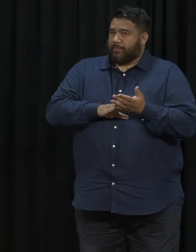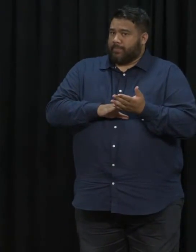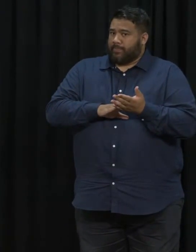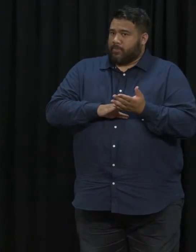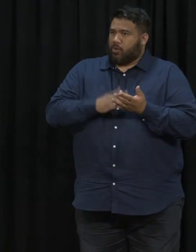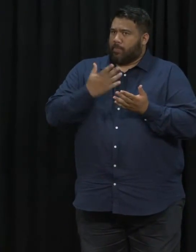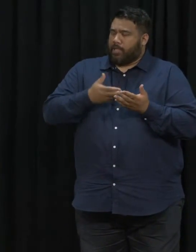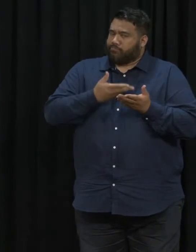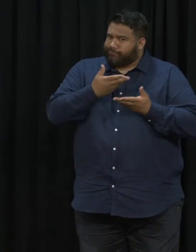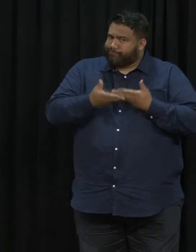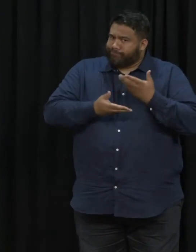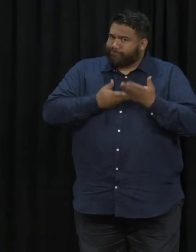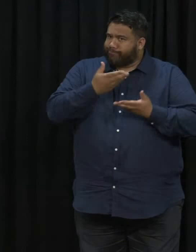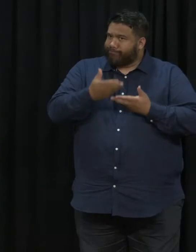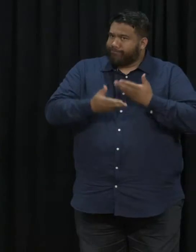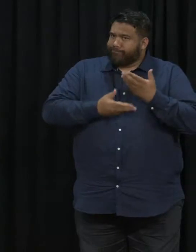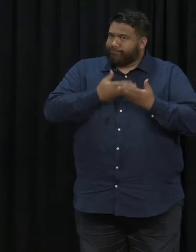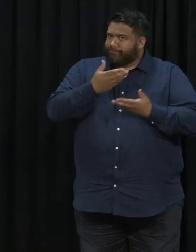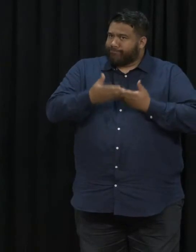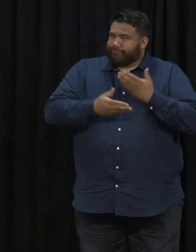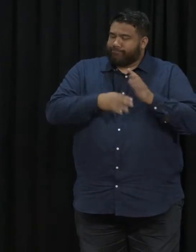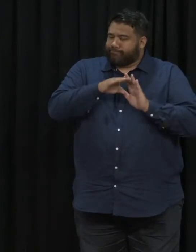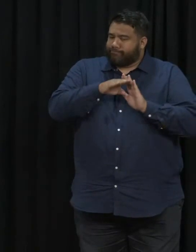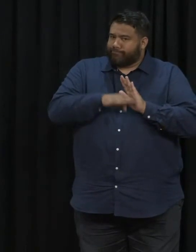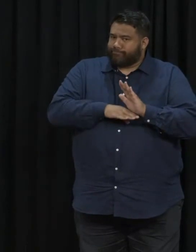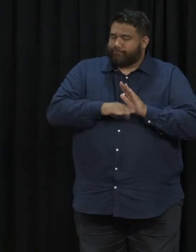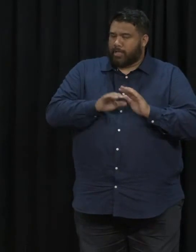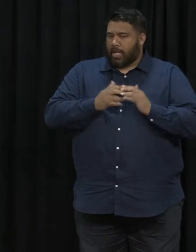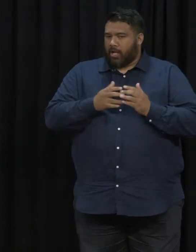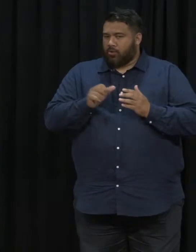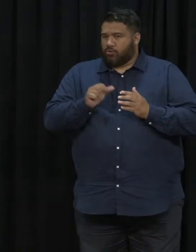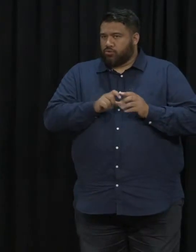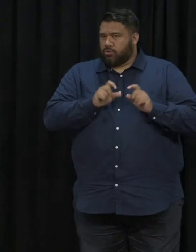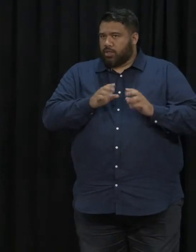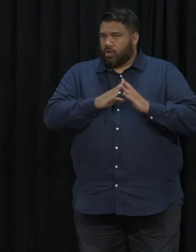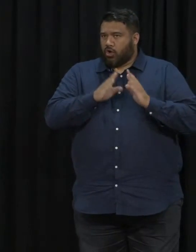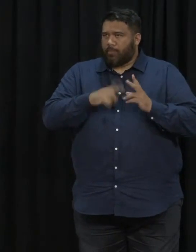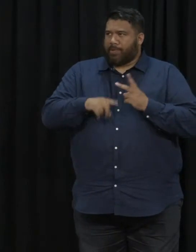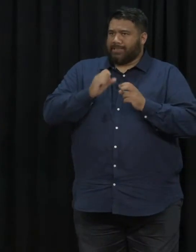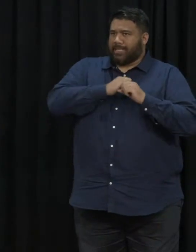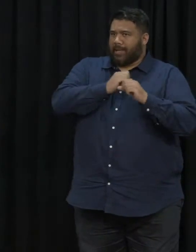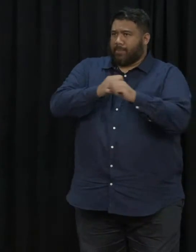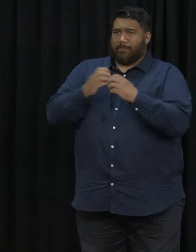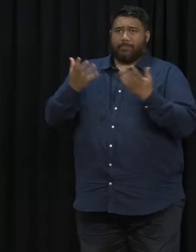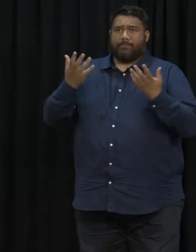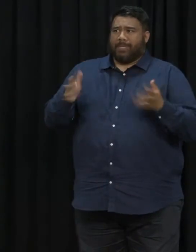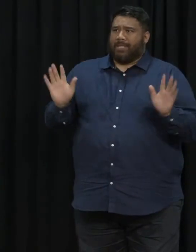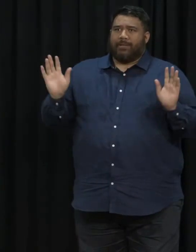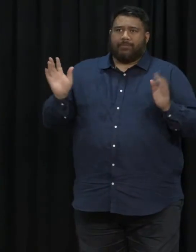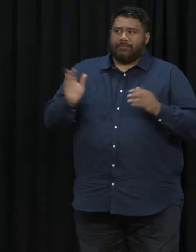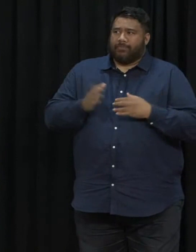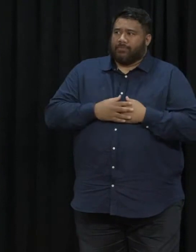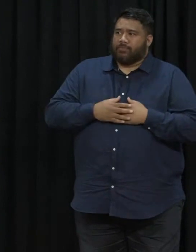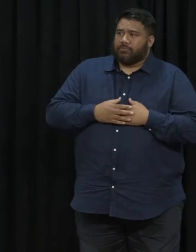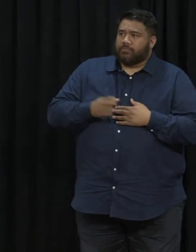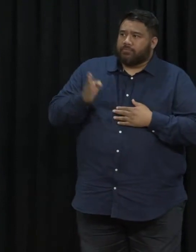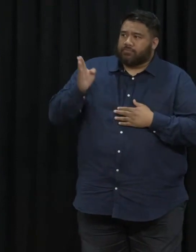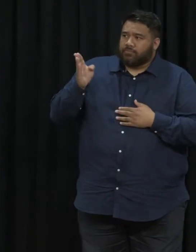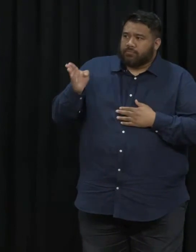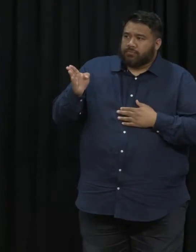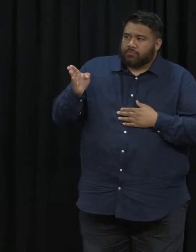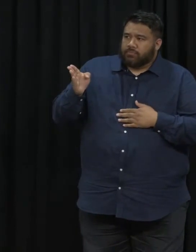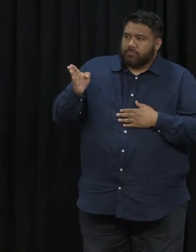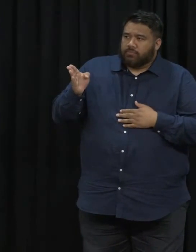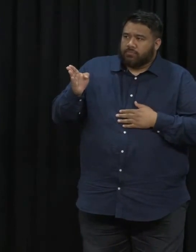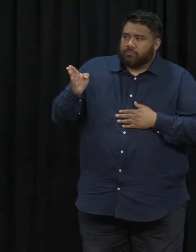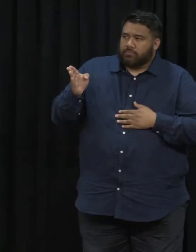pretty diligently for a full 2-week period of sustained propaganda. COVID denial or COVID scepticism with this cluster?